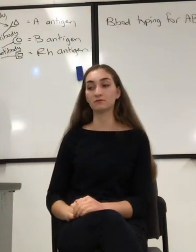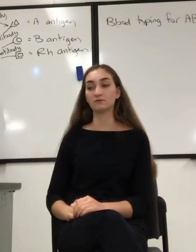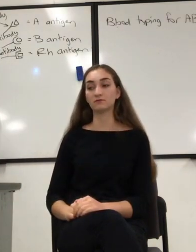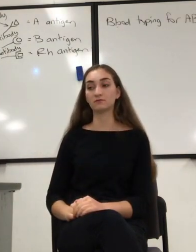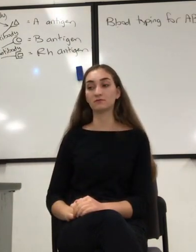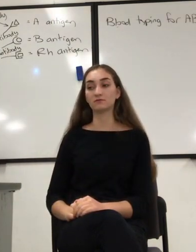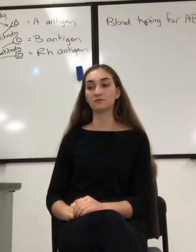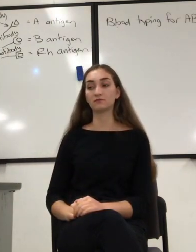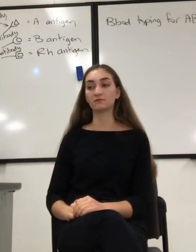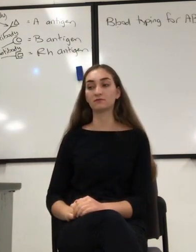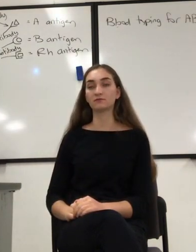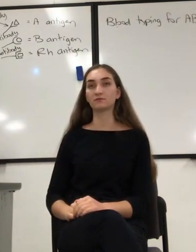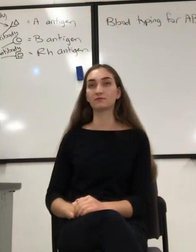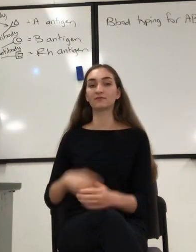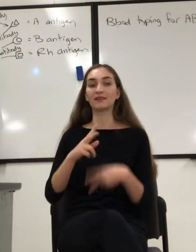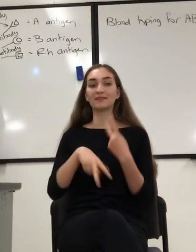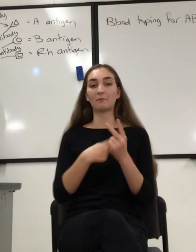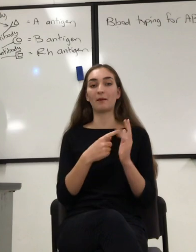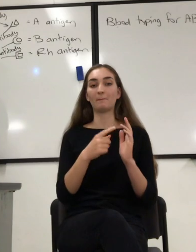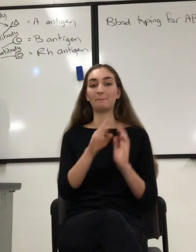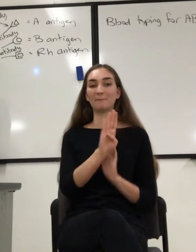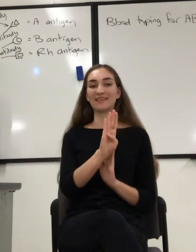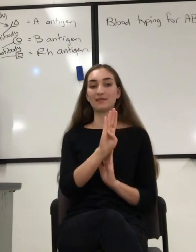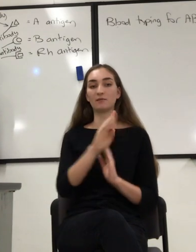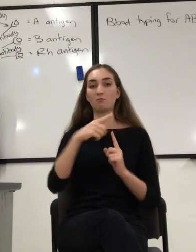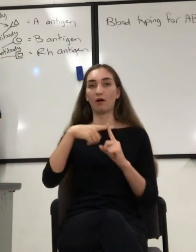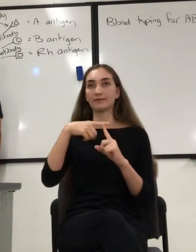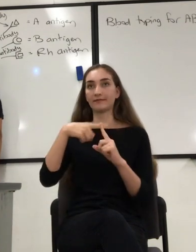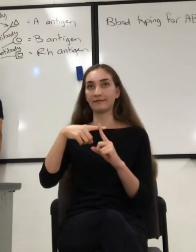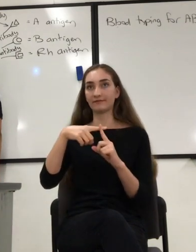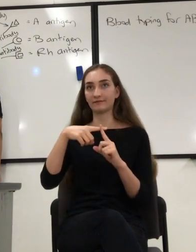So for type B positive,